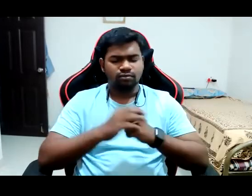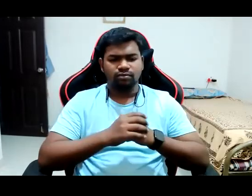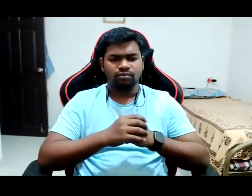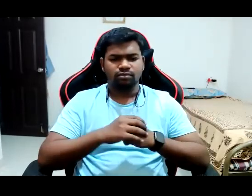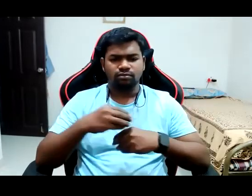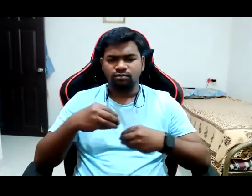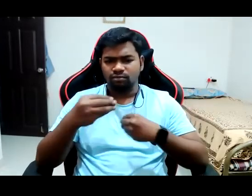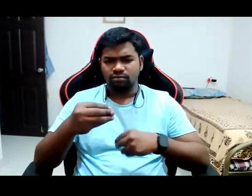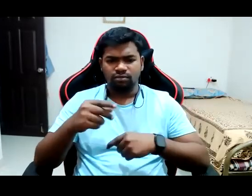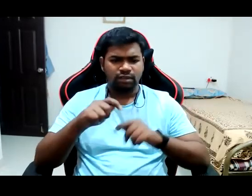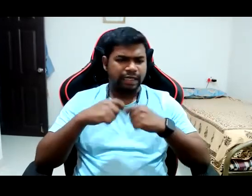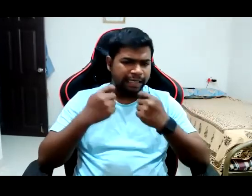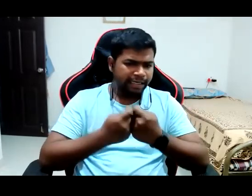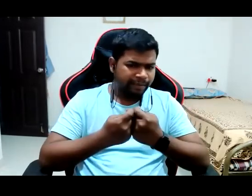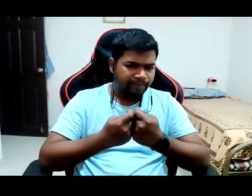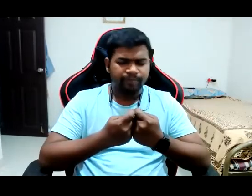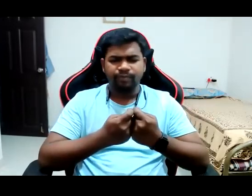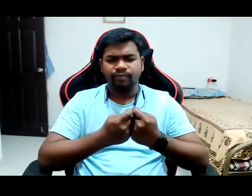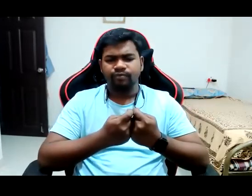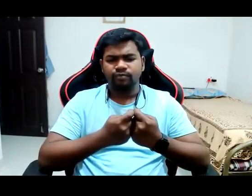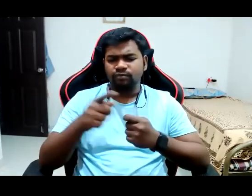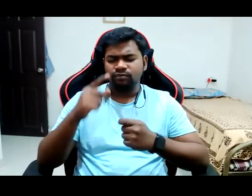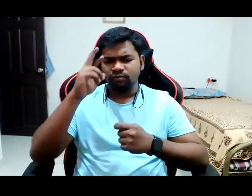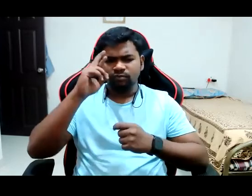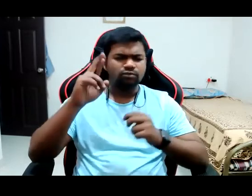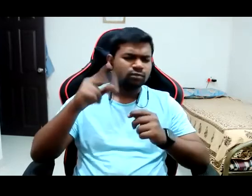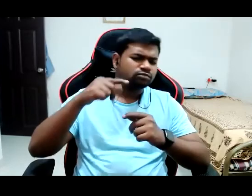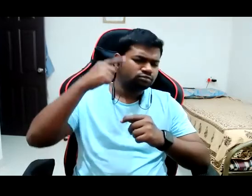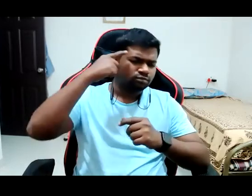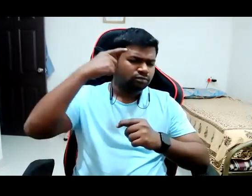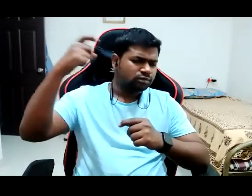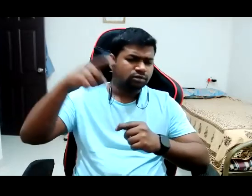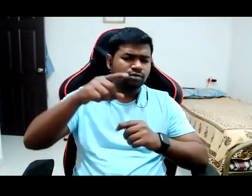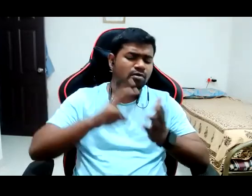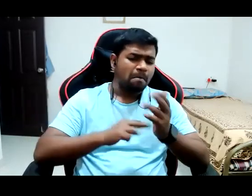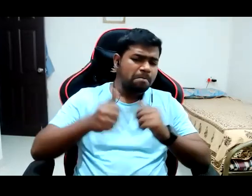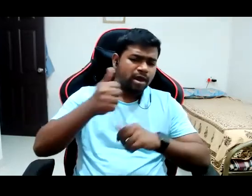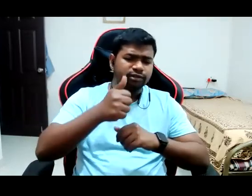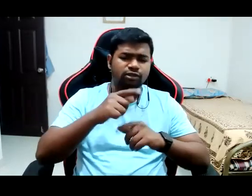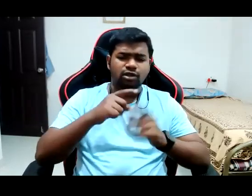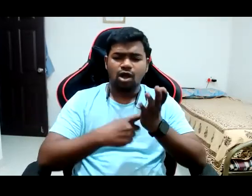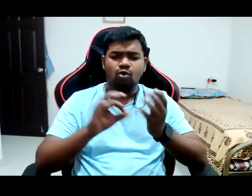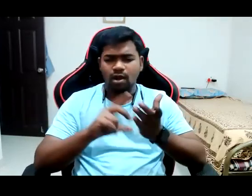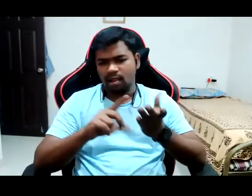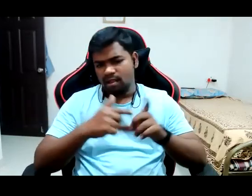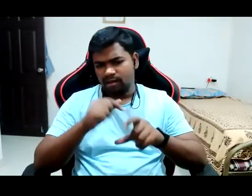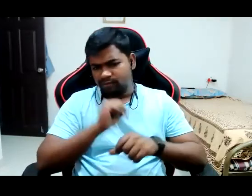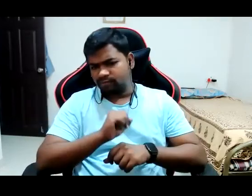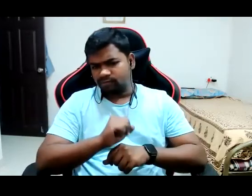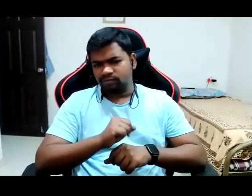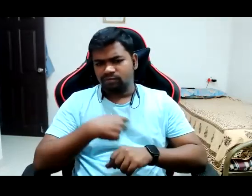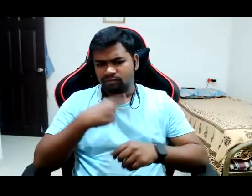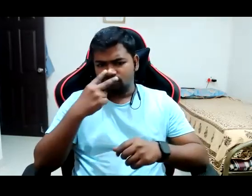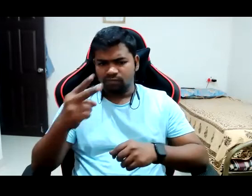it back to your team, right? So really assuming the product/project manager role is something that we definitely see a